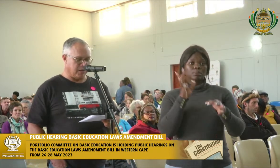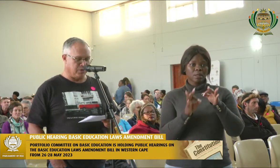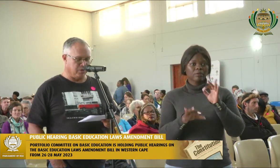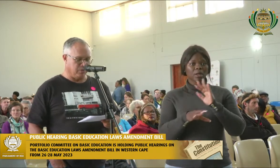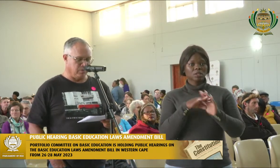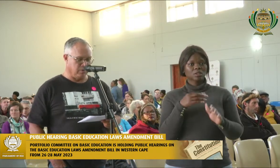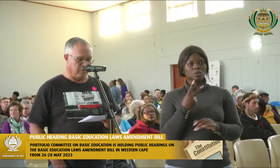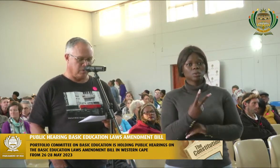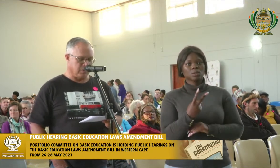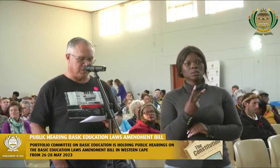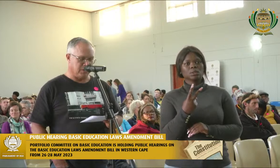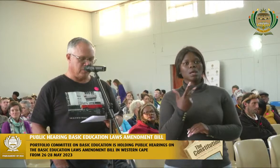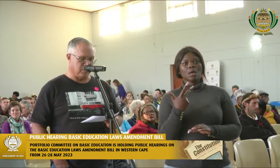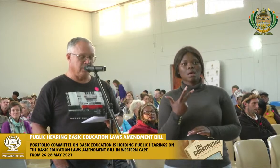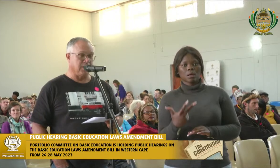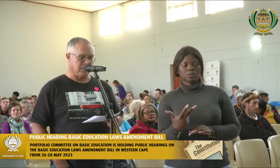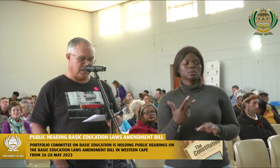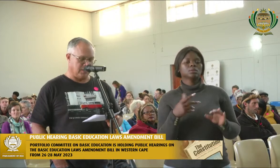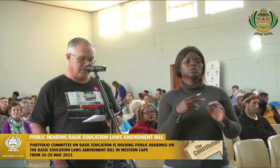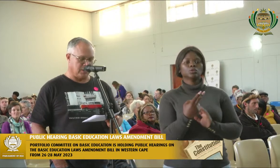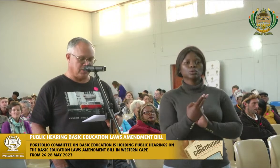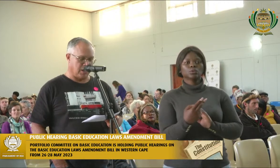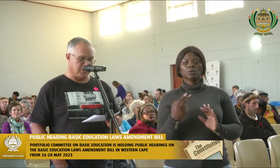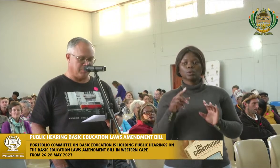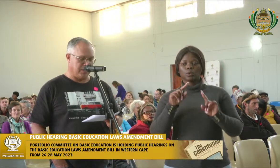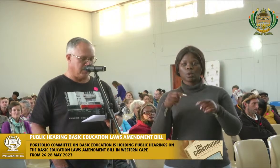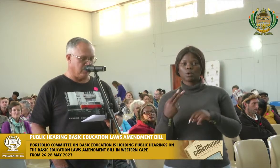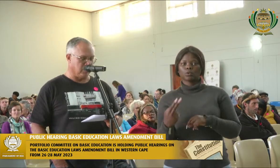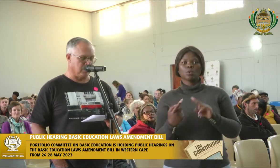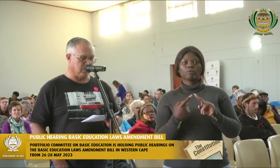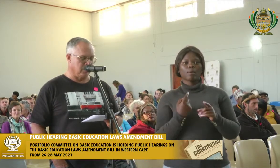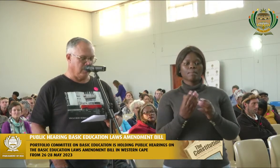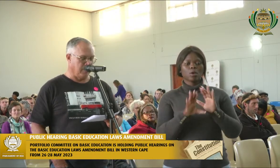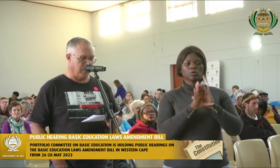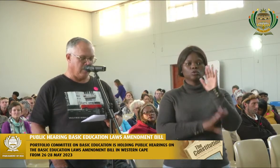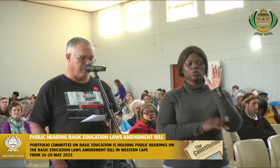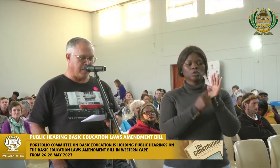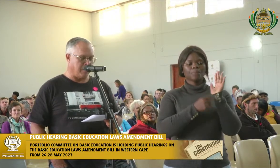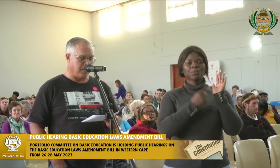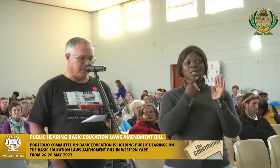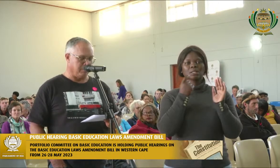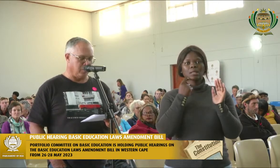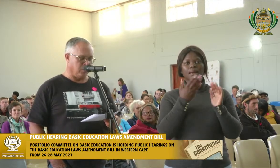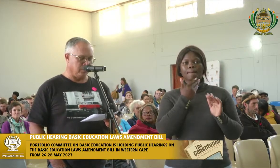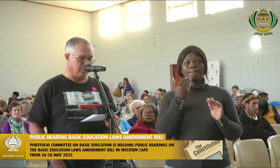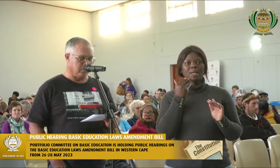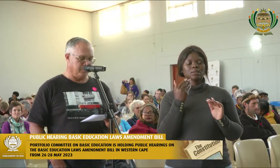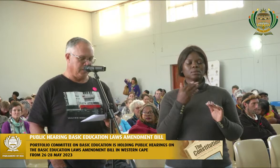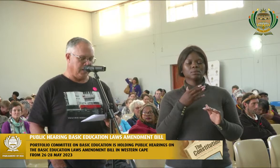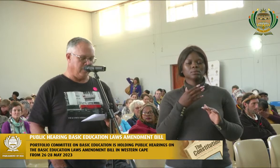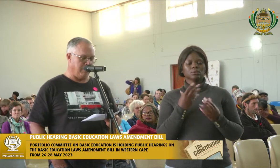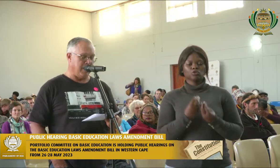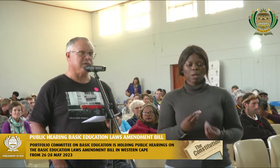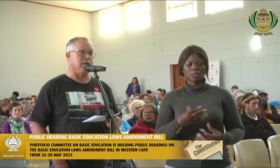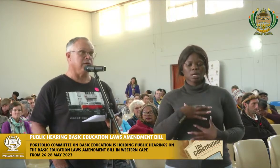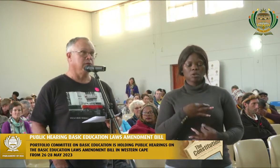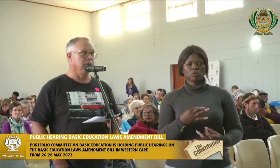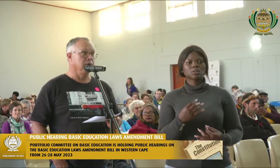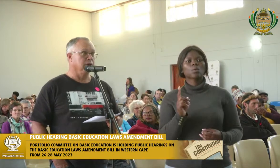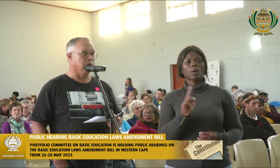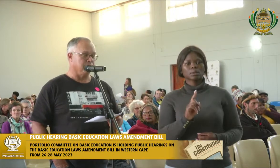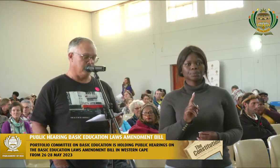Section 28(2) of the Constitution that states that the child's best interests are of paramount importance in every